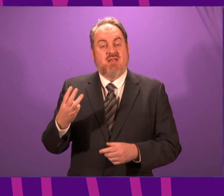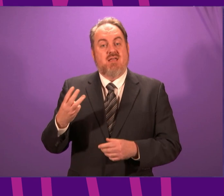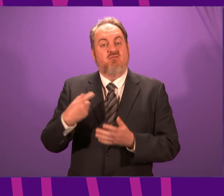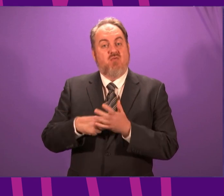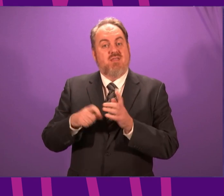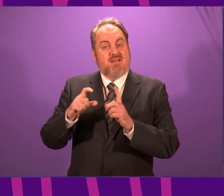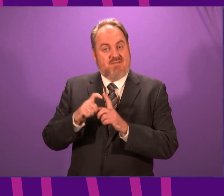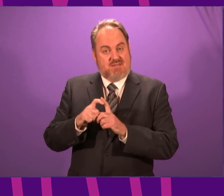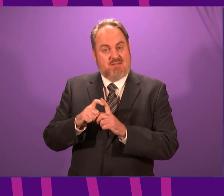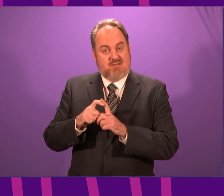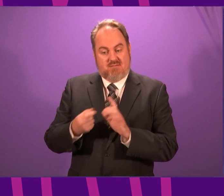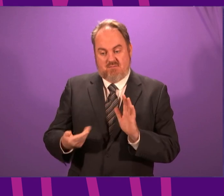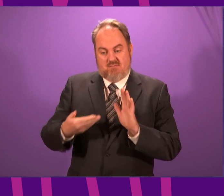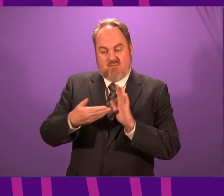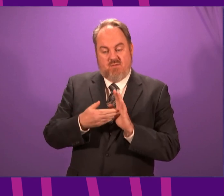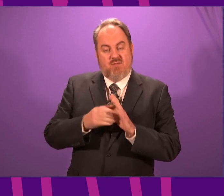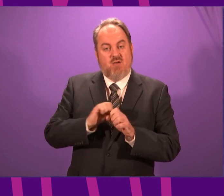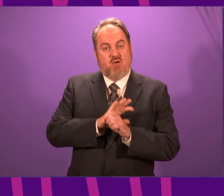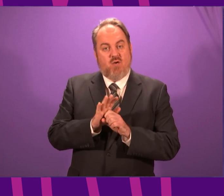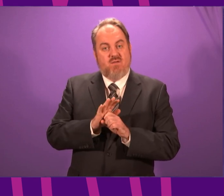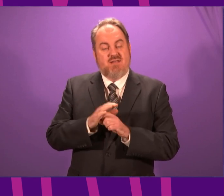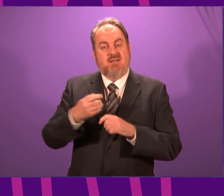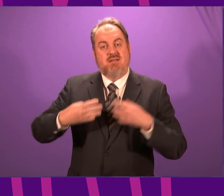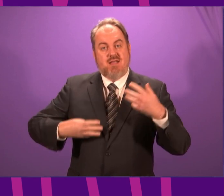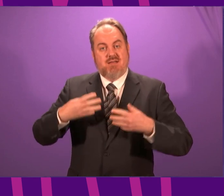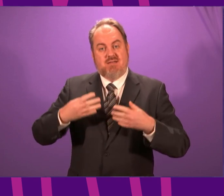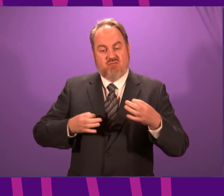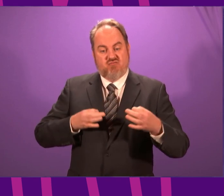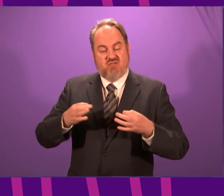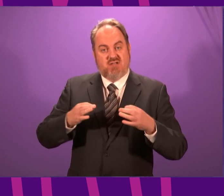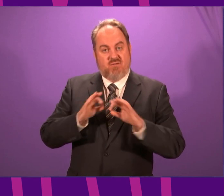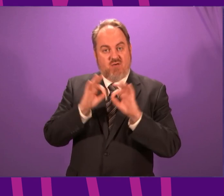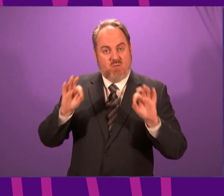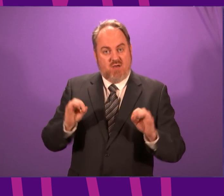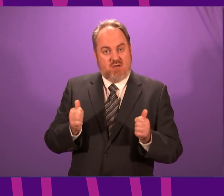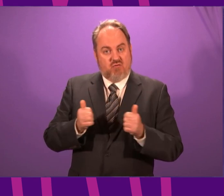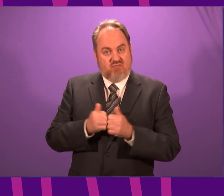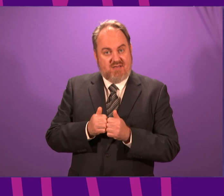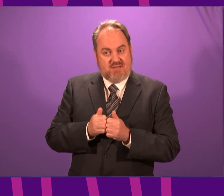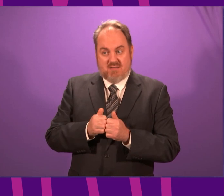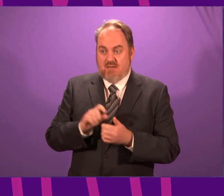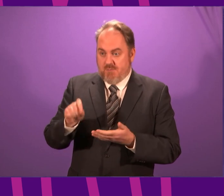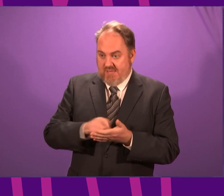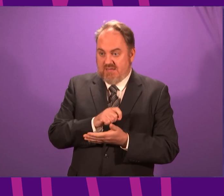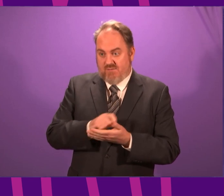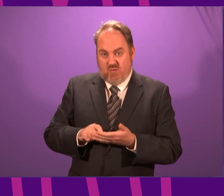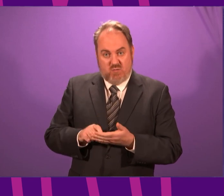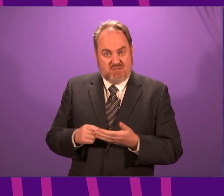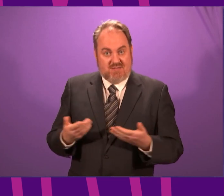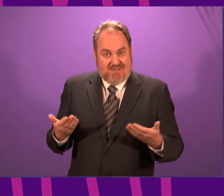Davidson on the COVID-19 Scotland strategic framework be agreed. Members should cast their votes now.